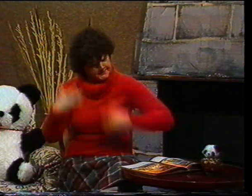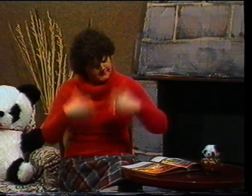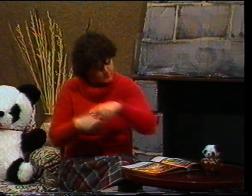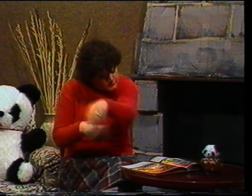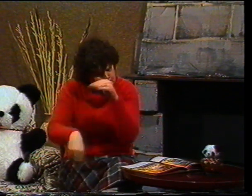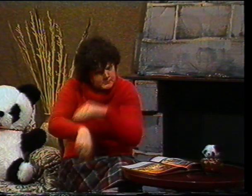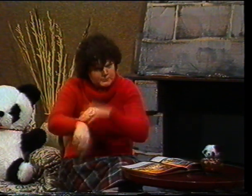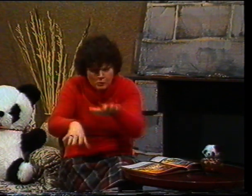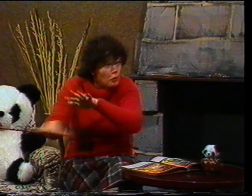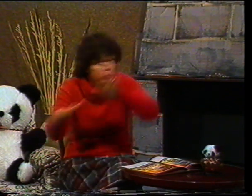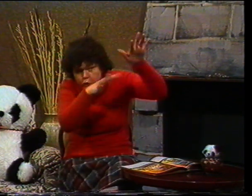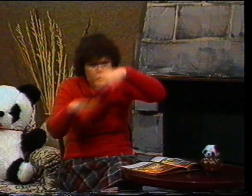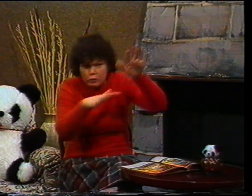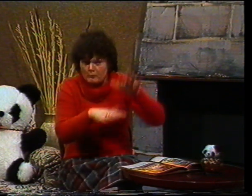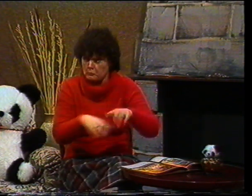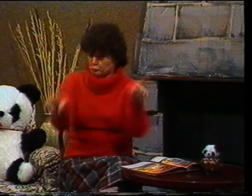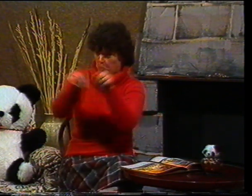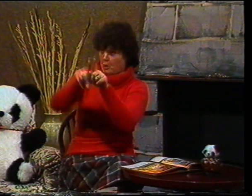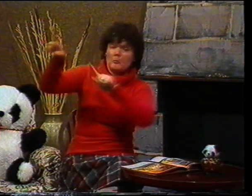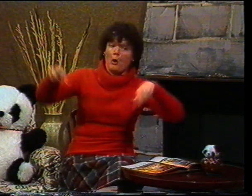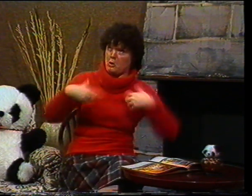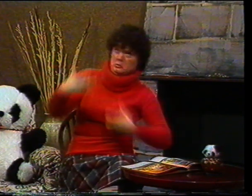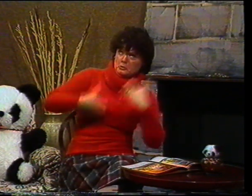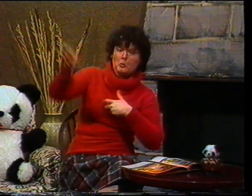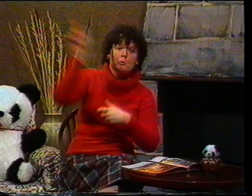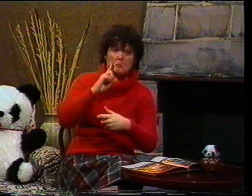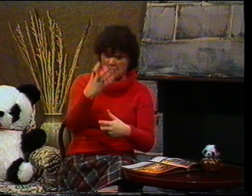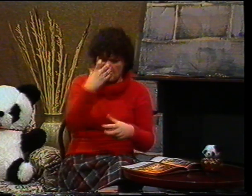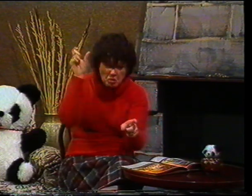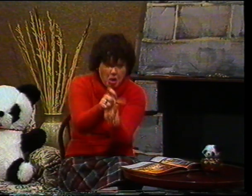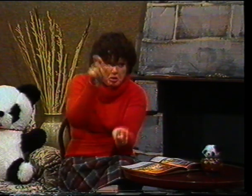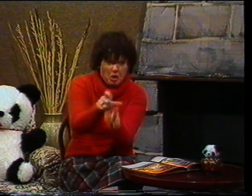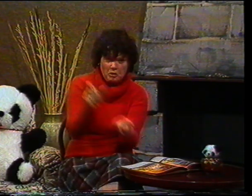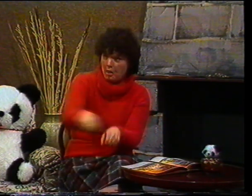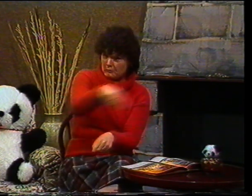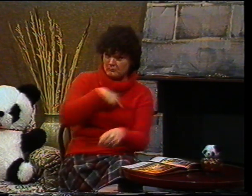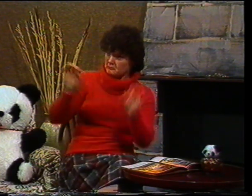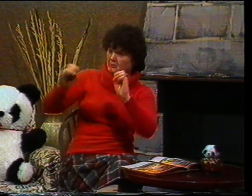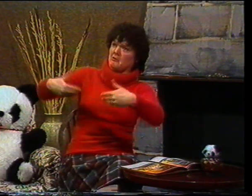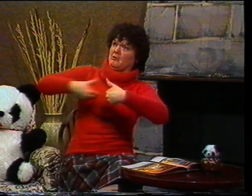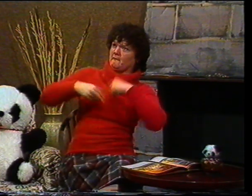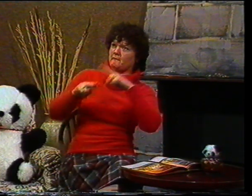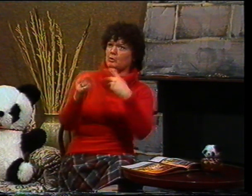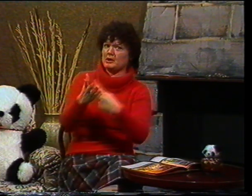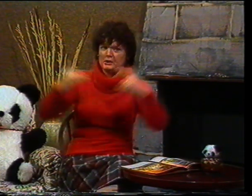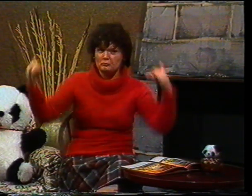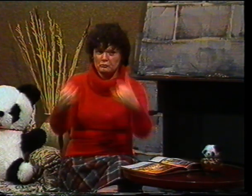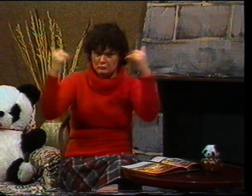The woman's very annoyed at you invading the house all the time. Well, we're annoyed at her. She's always moaning and shouting at us. Doesn't give us any freedom to